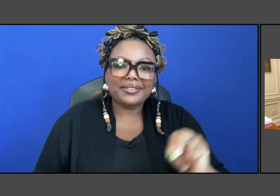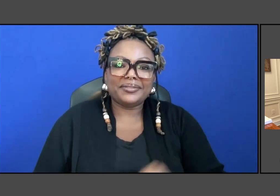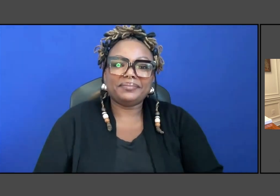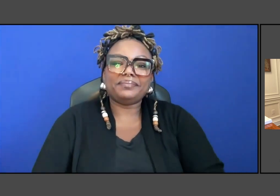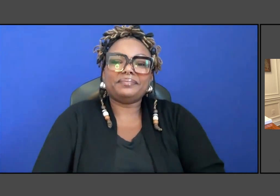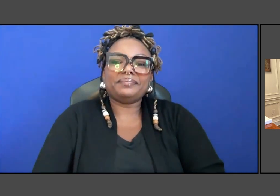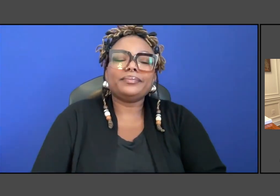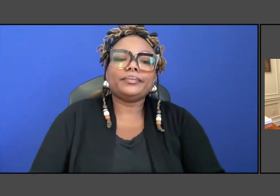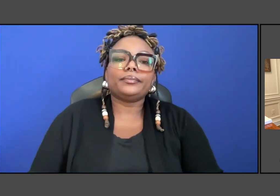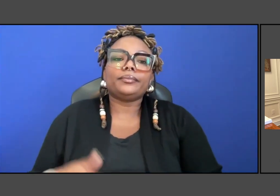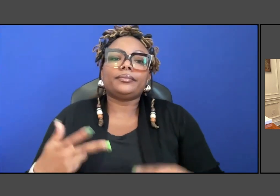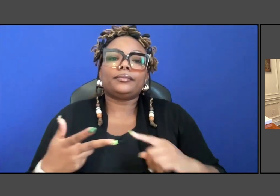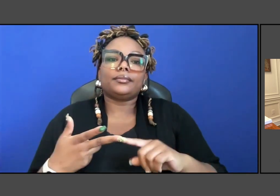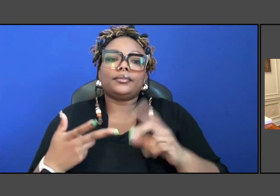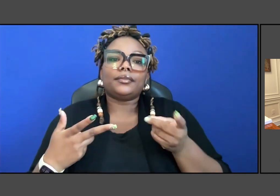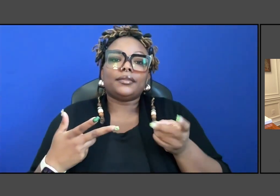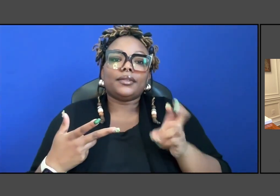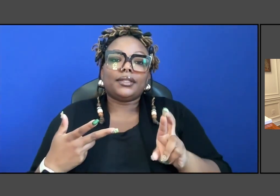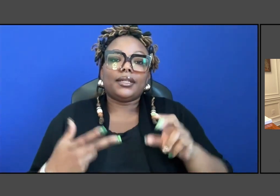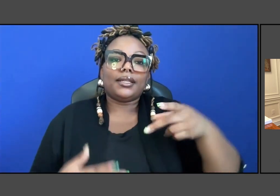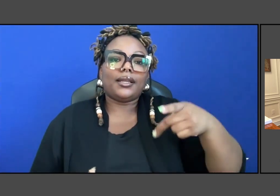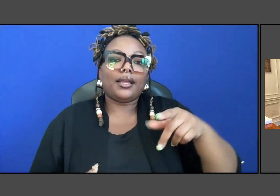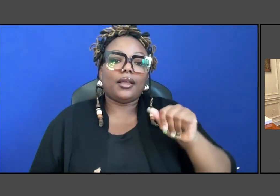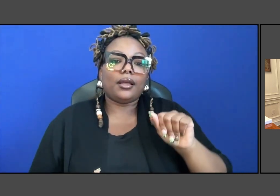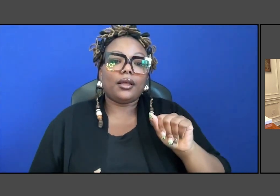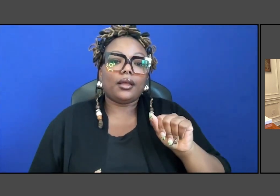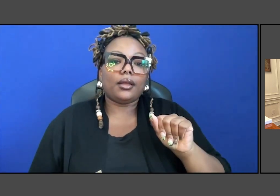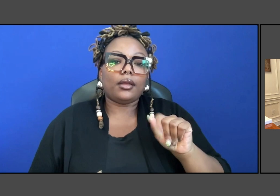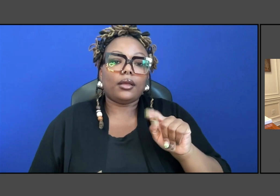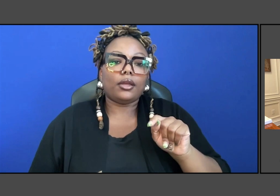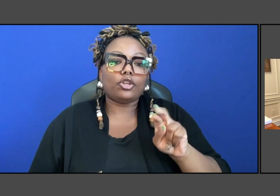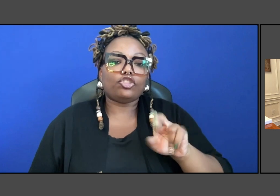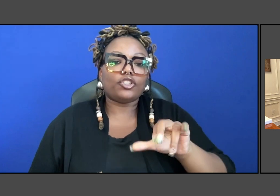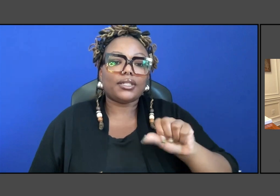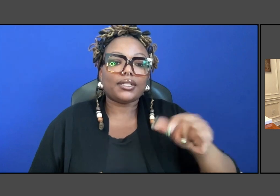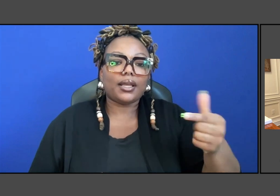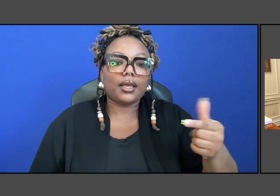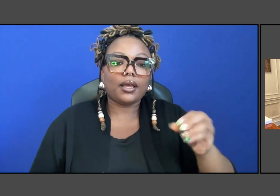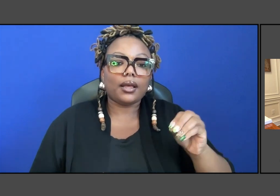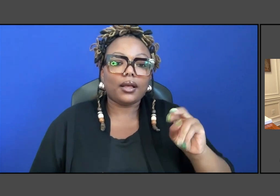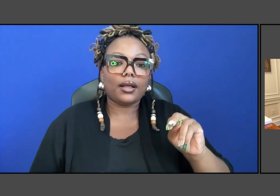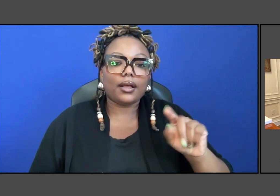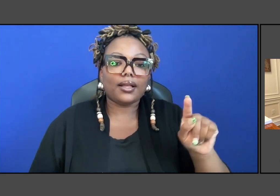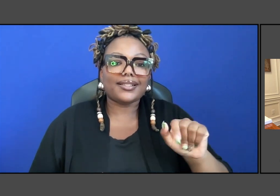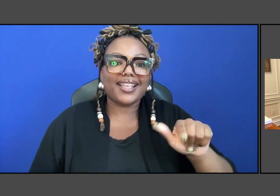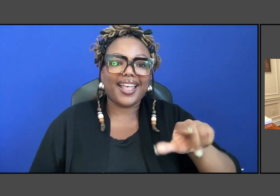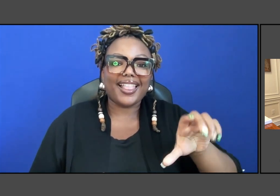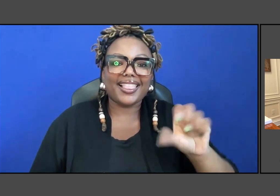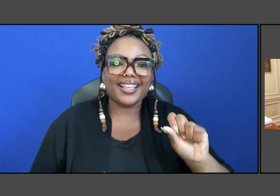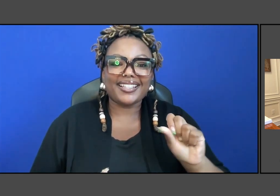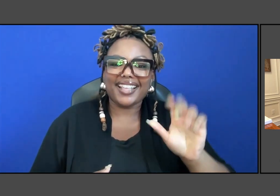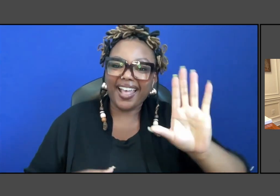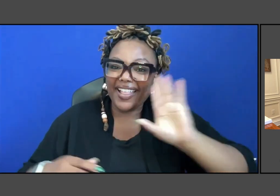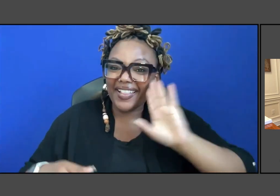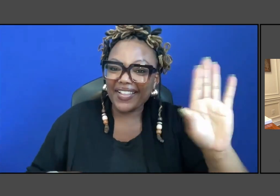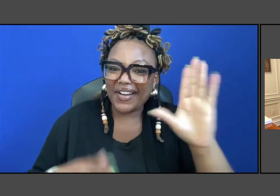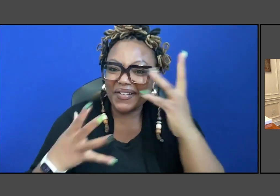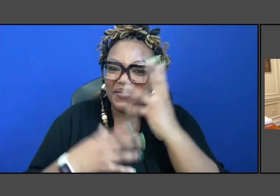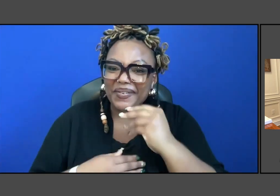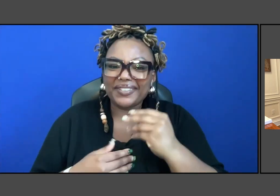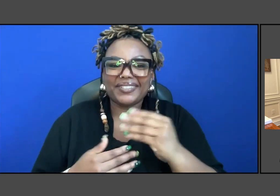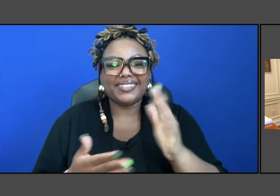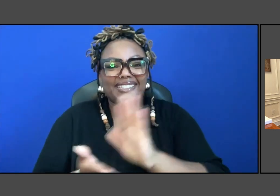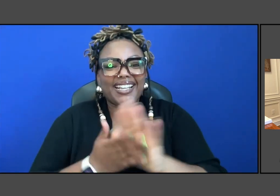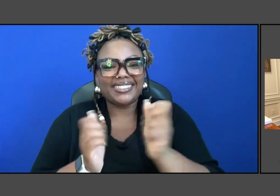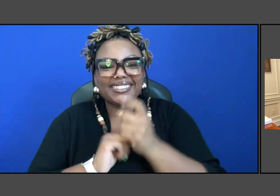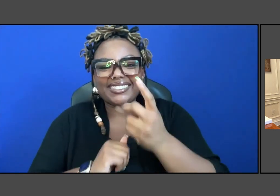And Dr. Patrisia Gonzales is, hello. It's wonderful to see you. Yes,